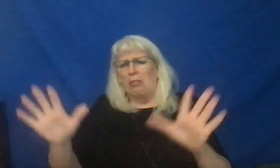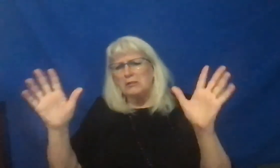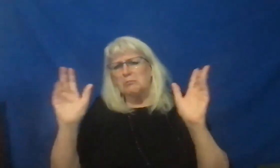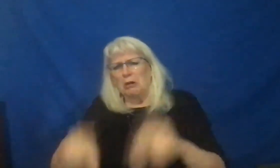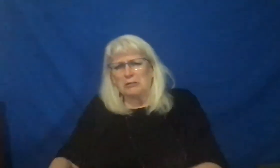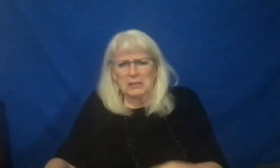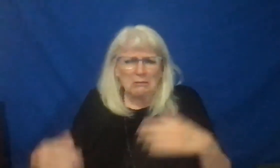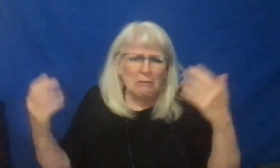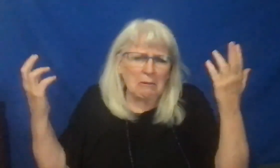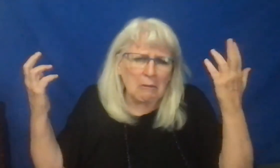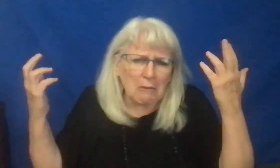I'm a teenager.